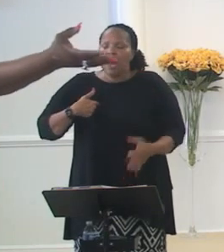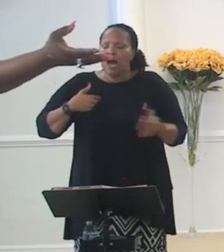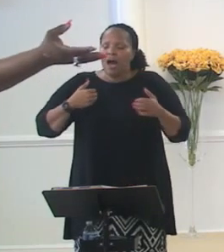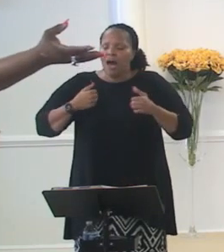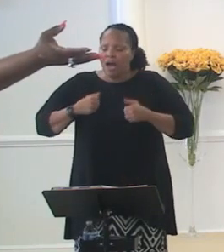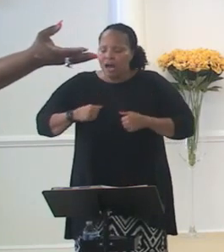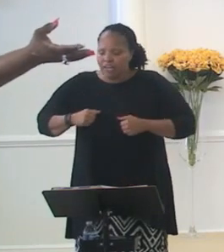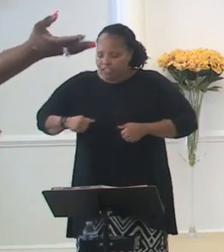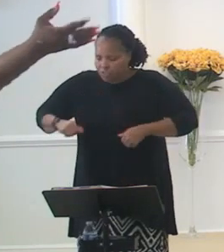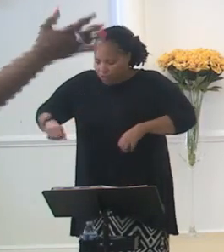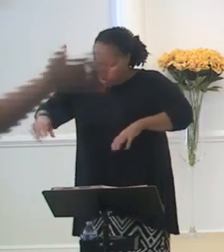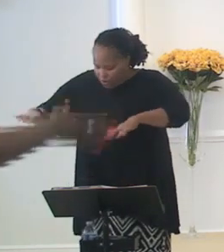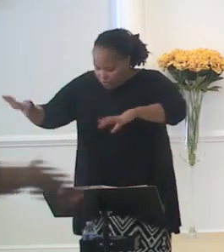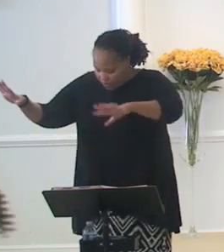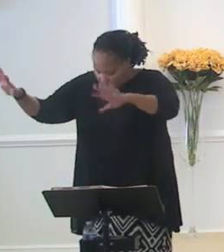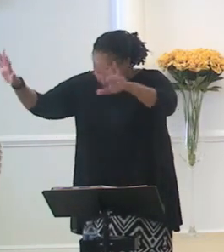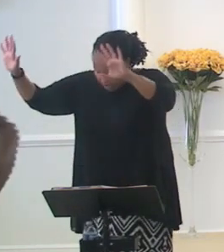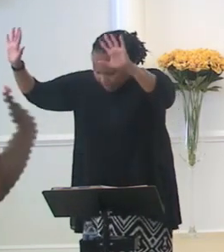Savior, I